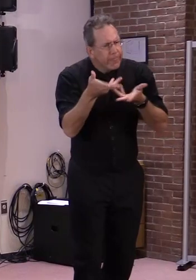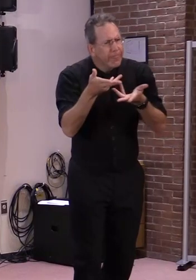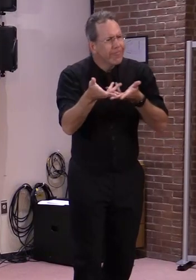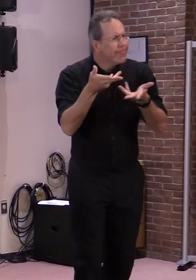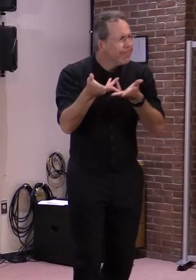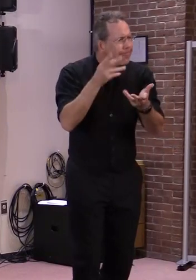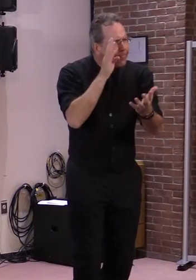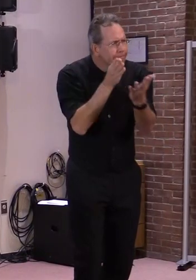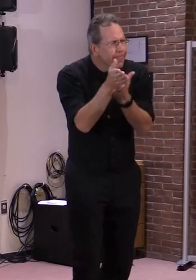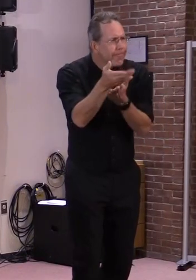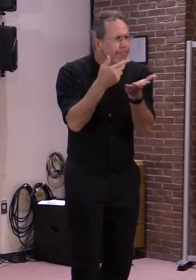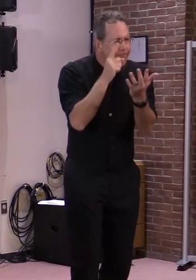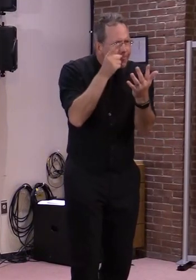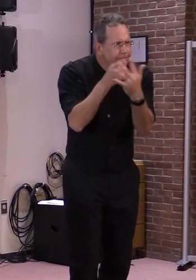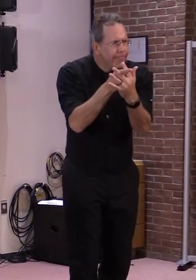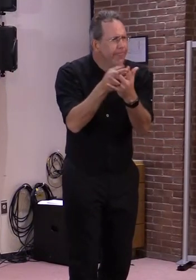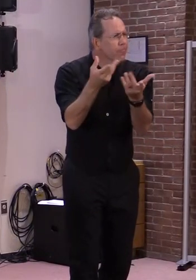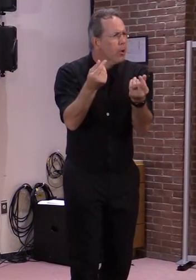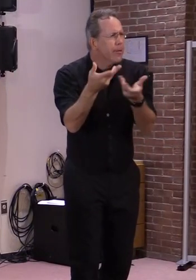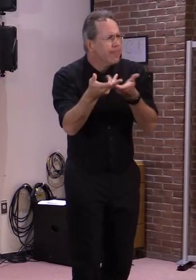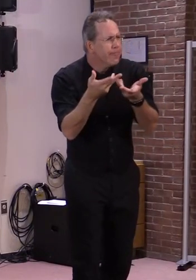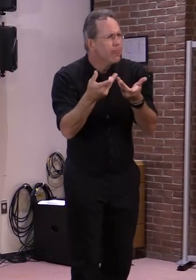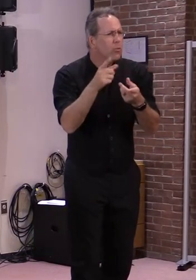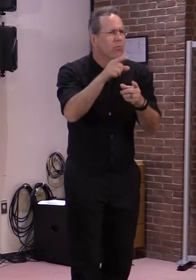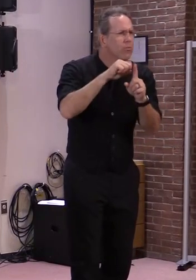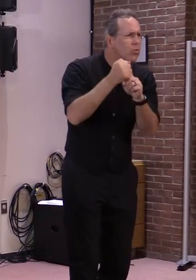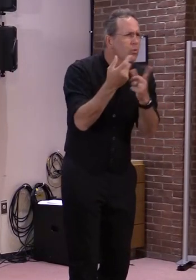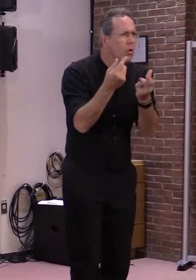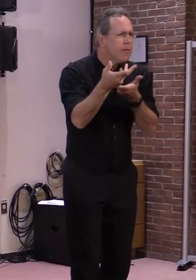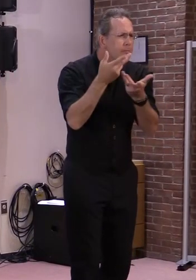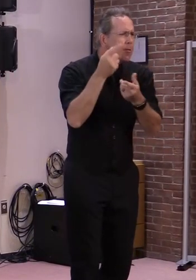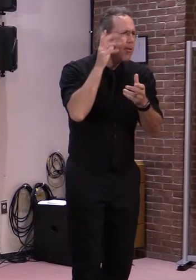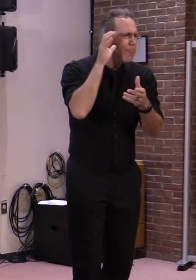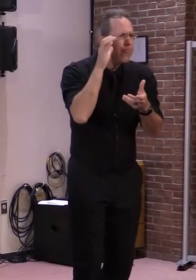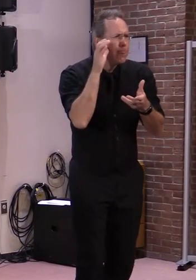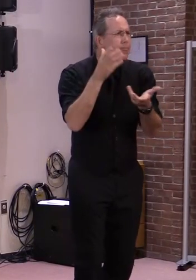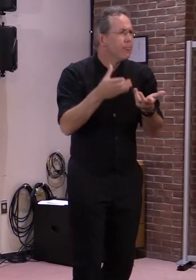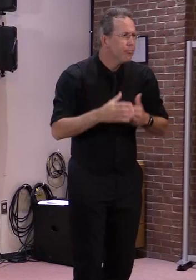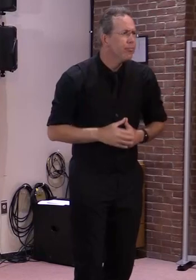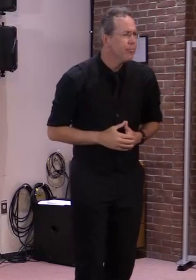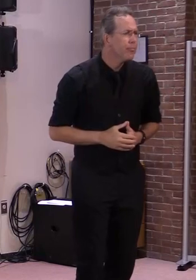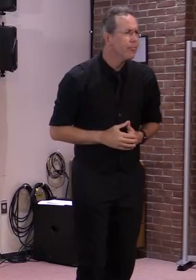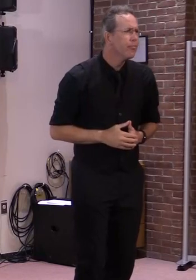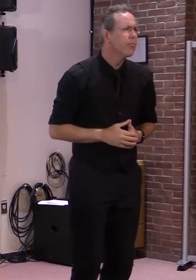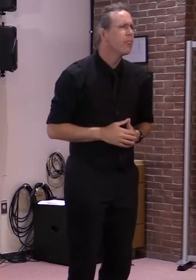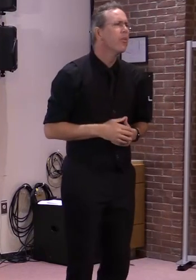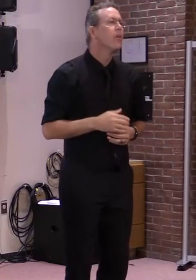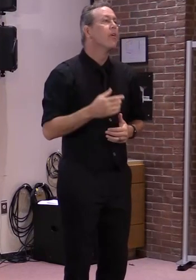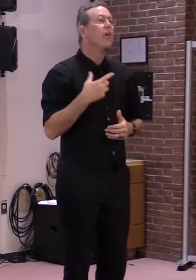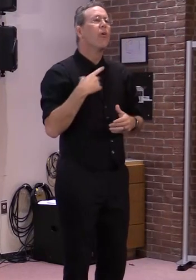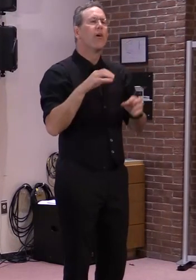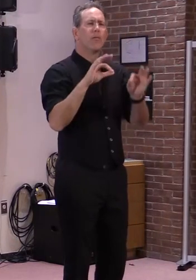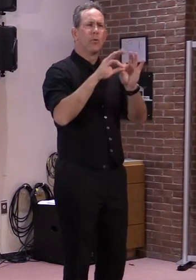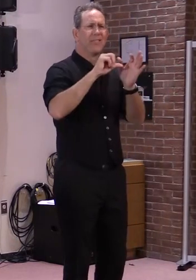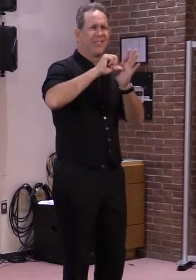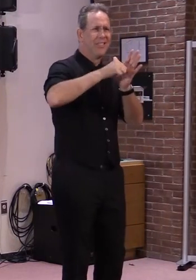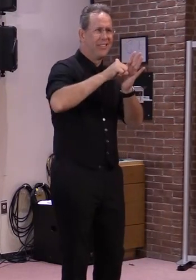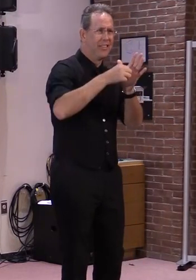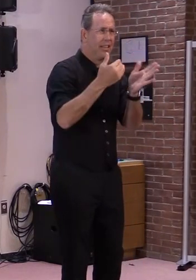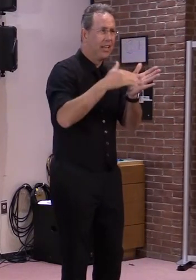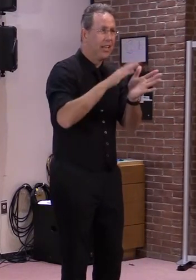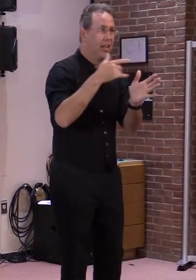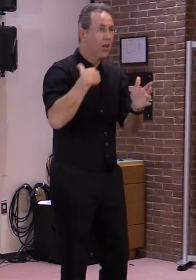ongoing basis. Mike, I just want to reemphasize what we did as a state, which I'm pretty darn proud